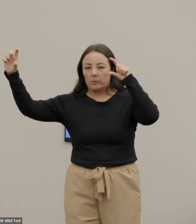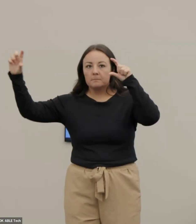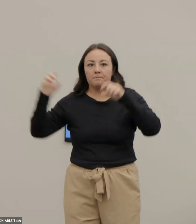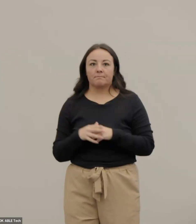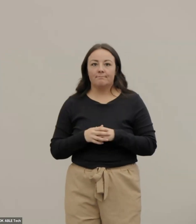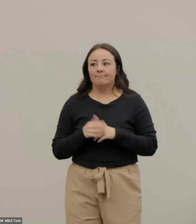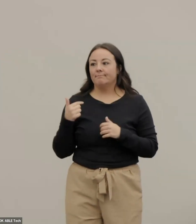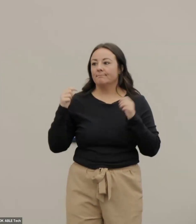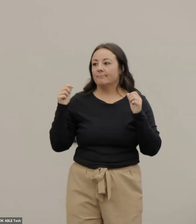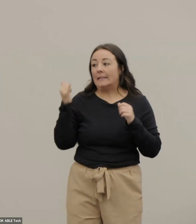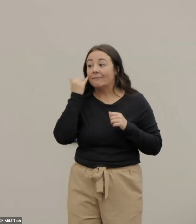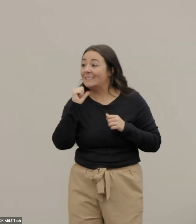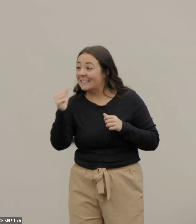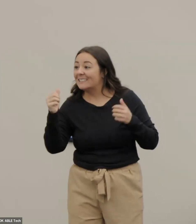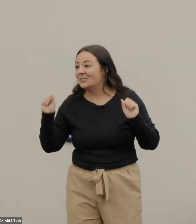Cue the laugh.